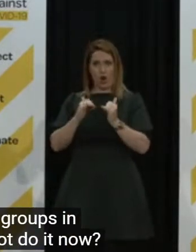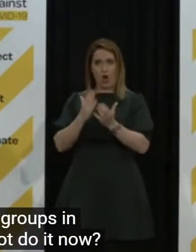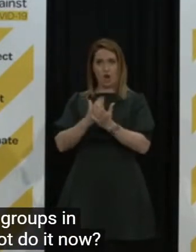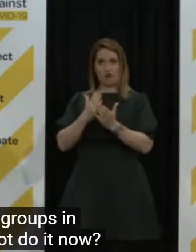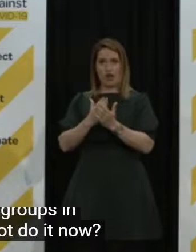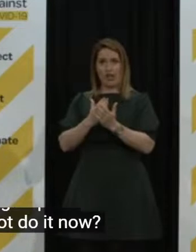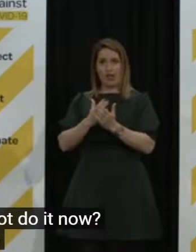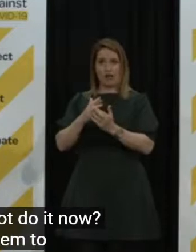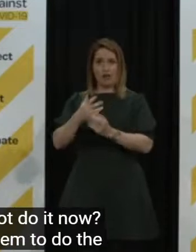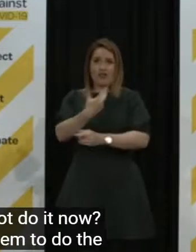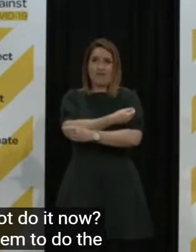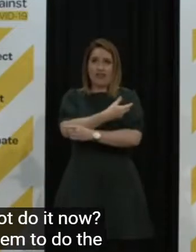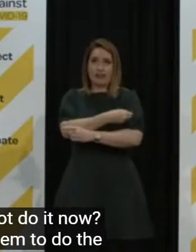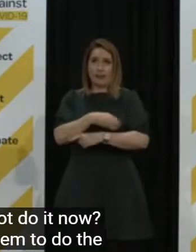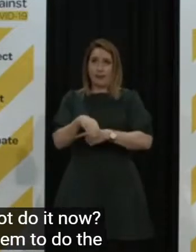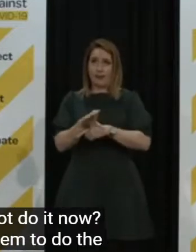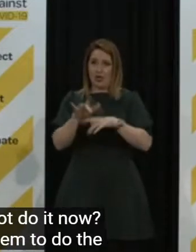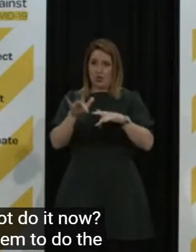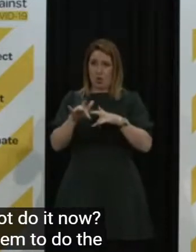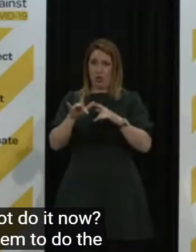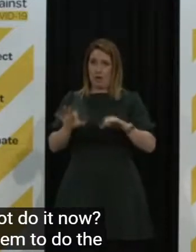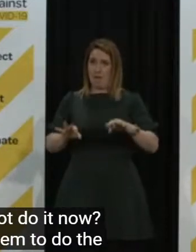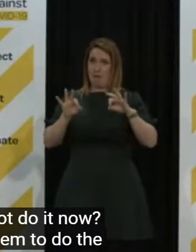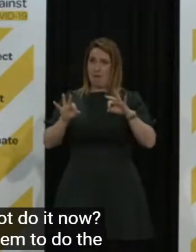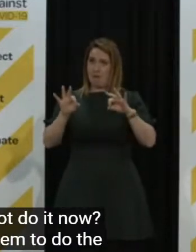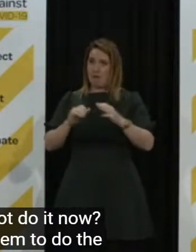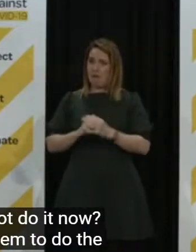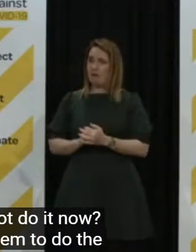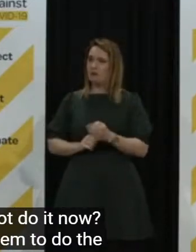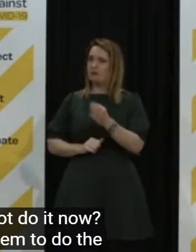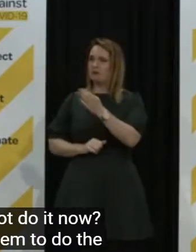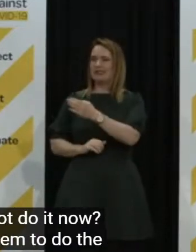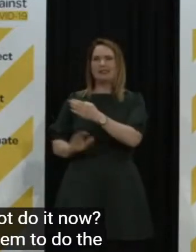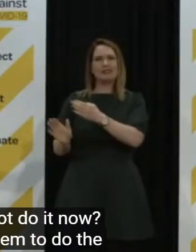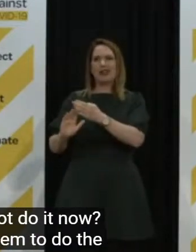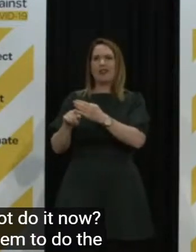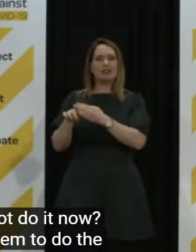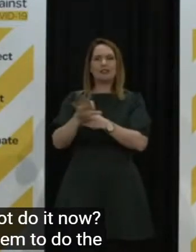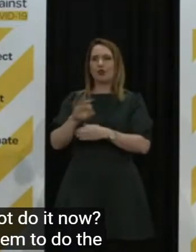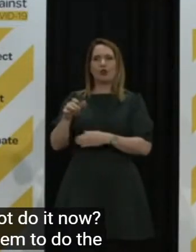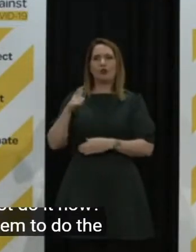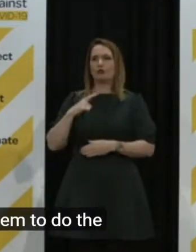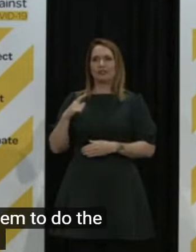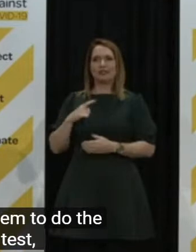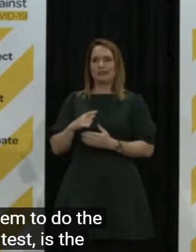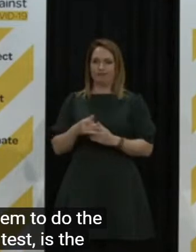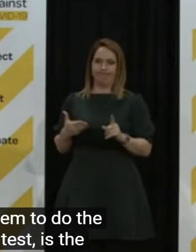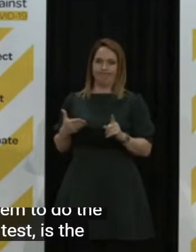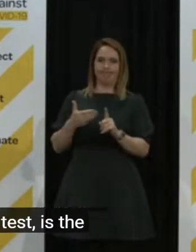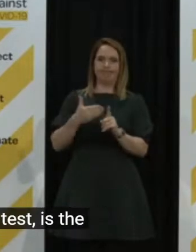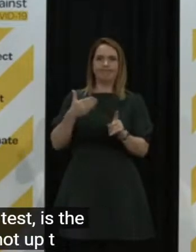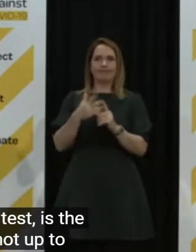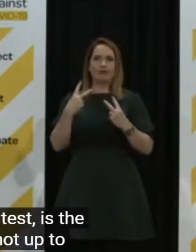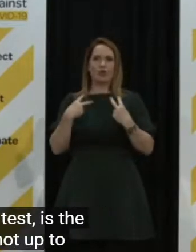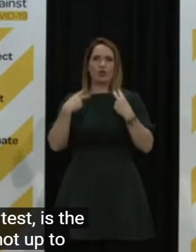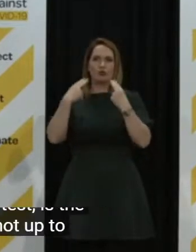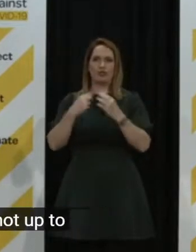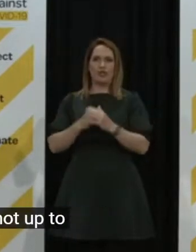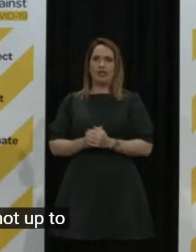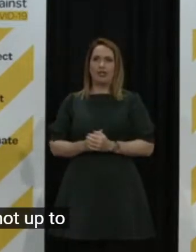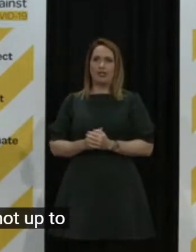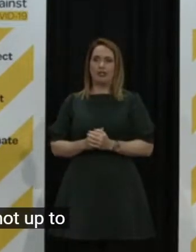up to scratch yet? No, that would not be, that's not the rationale. Here we've got an entire